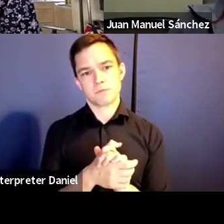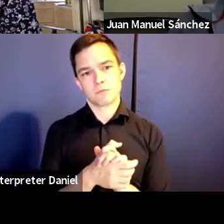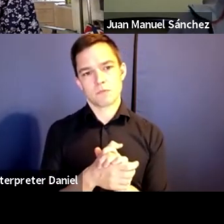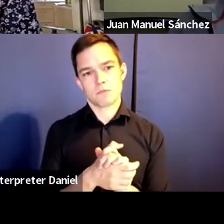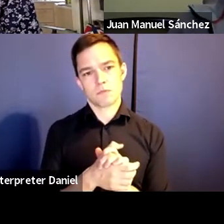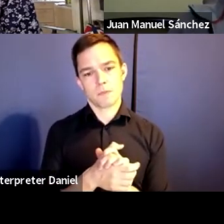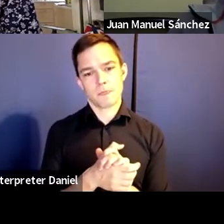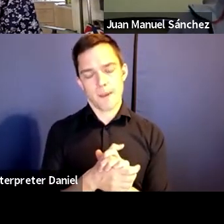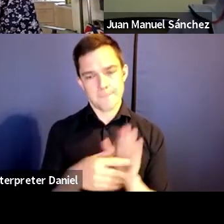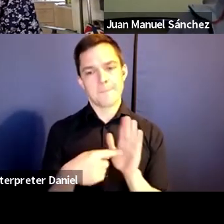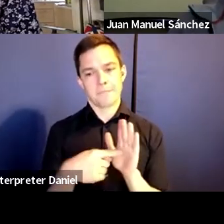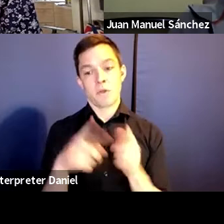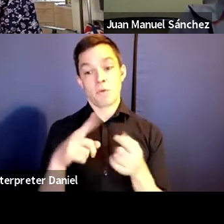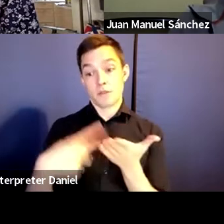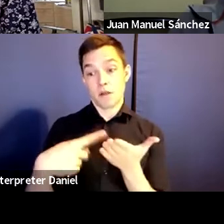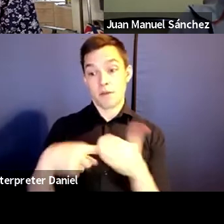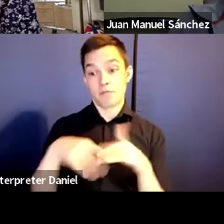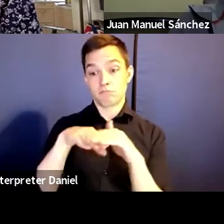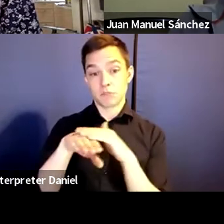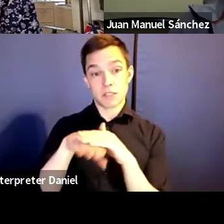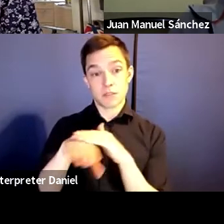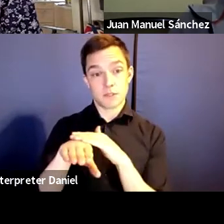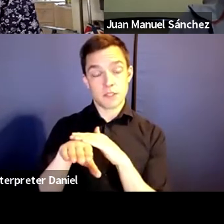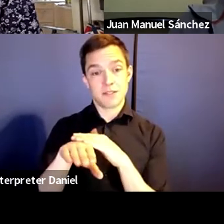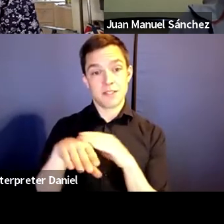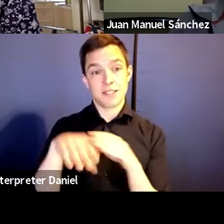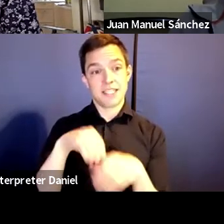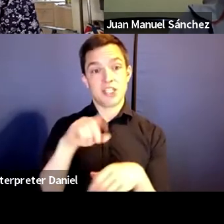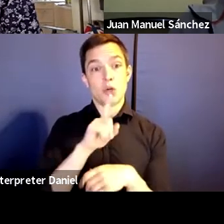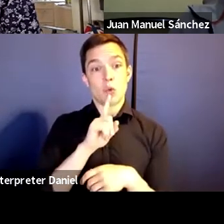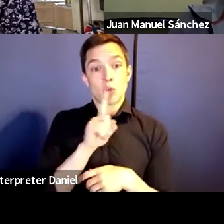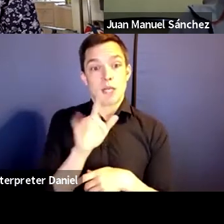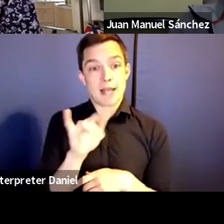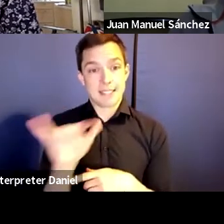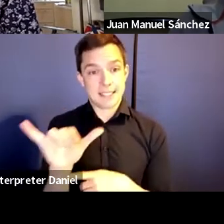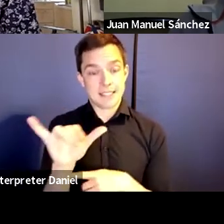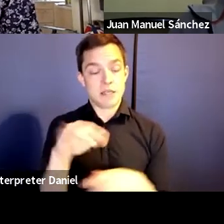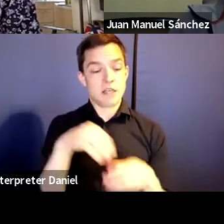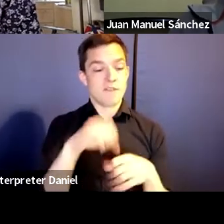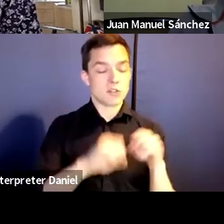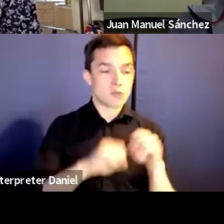when we talk about the accessibility in a reality, talking about the infrastructure